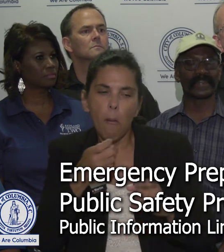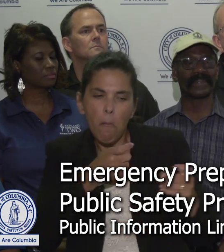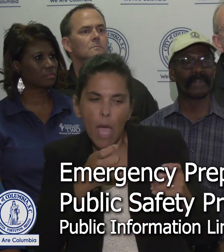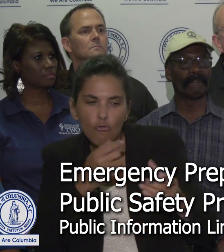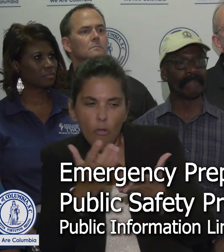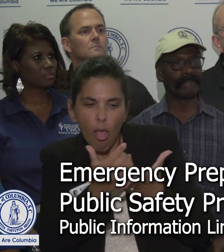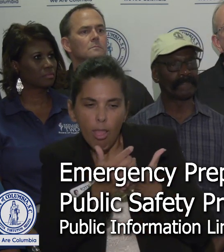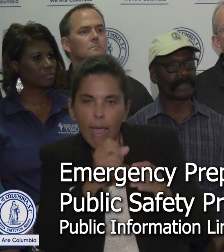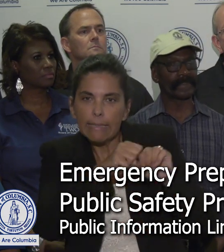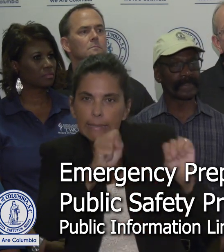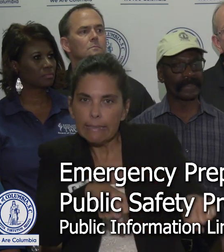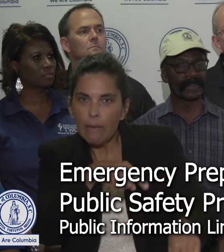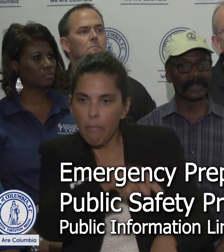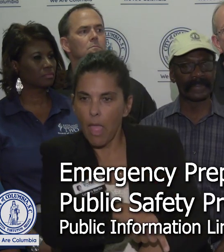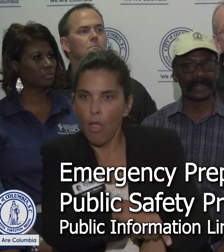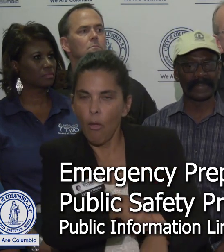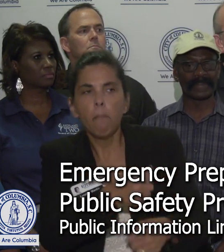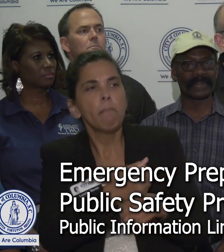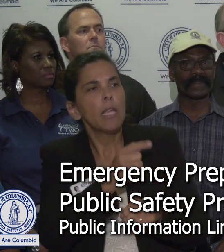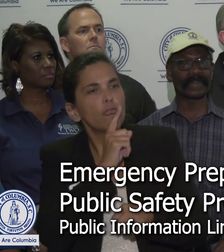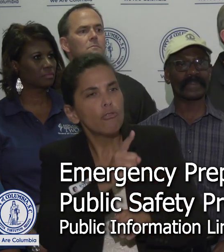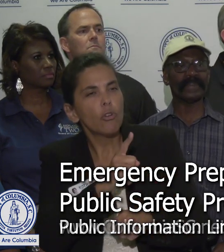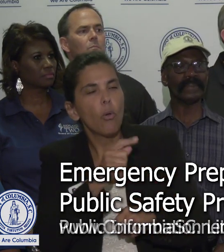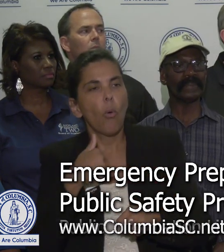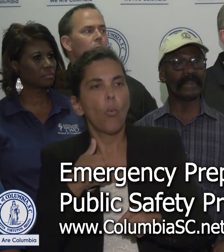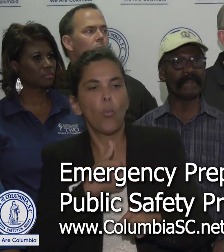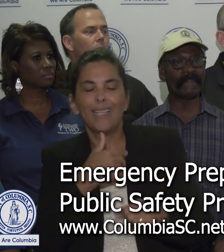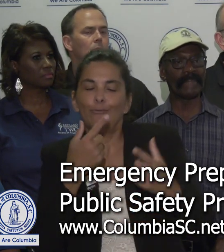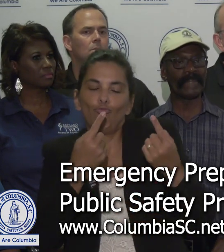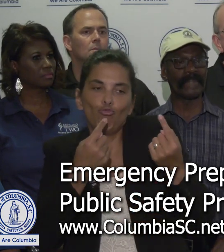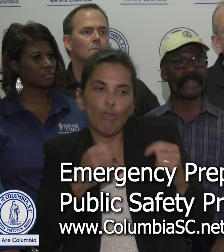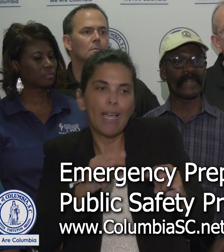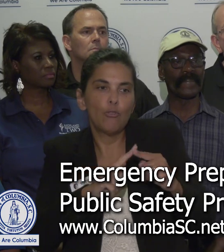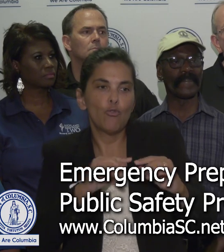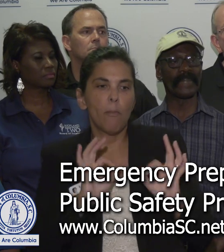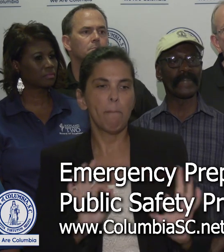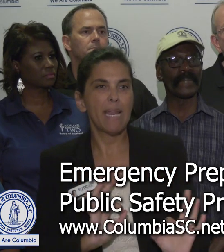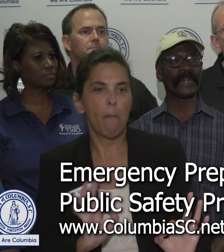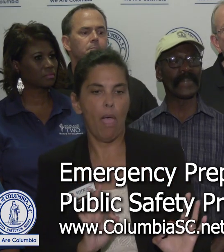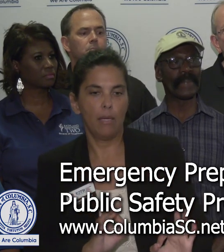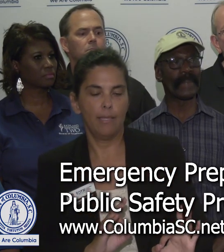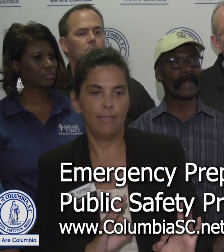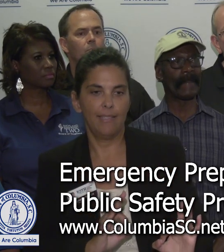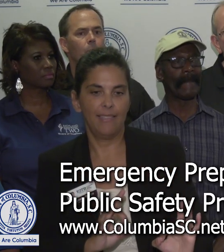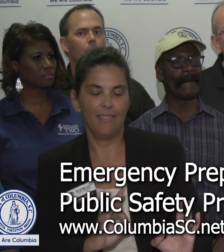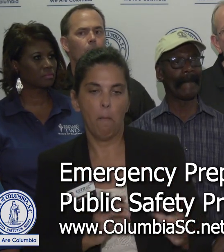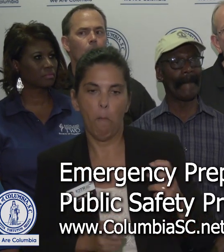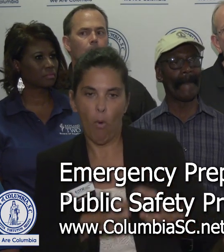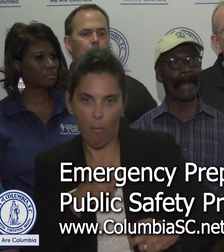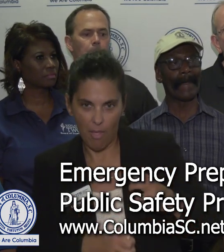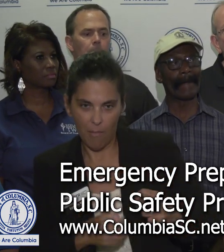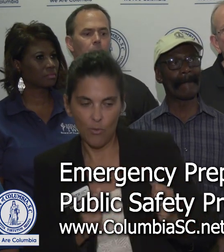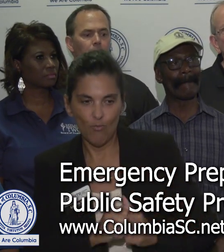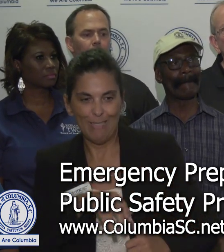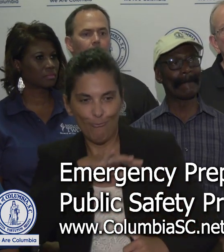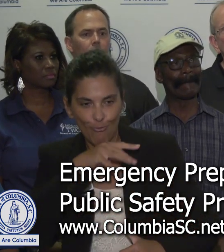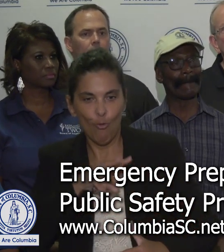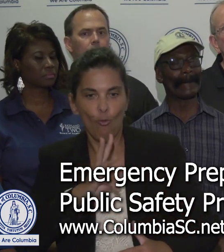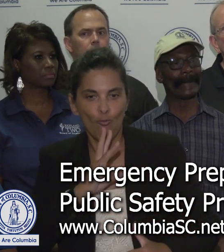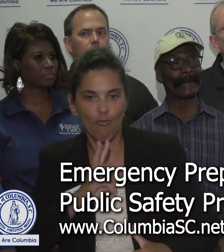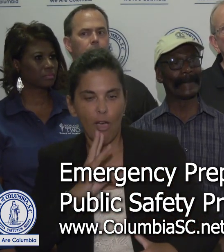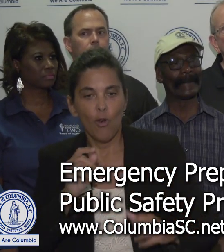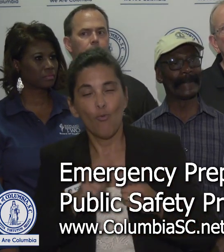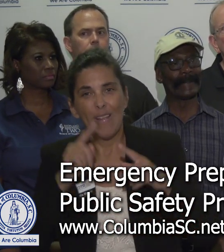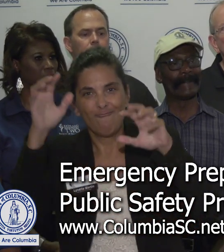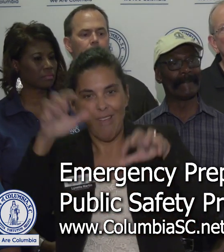sure that we minimize any disruption in service and any overflows of sanitary sewer that might happen during a heavy rainfall